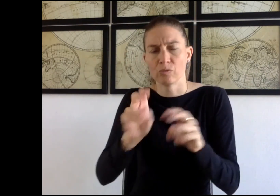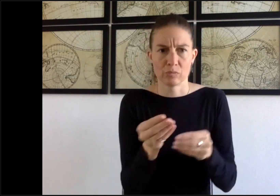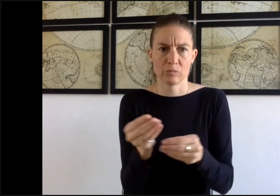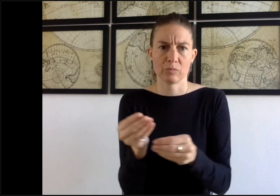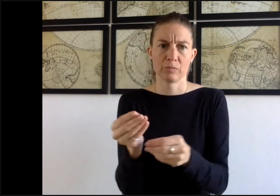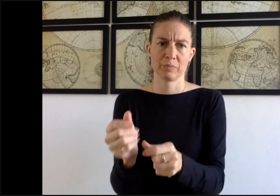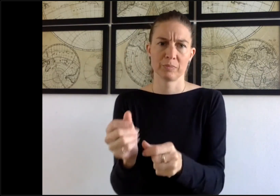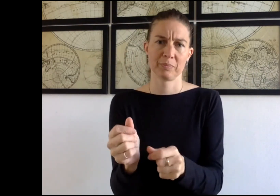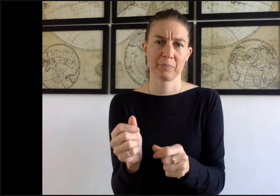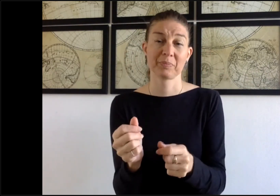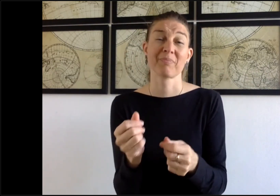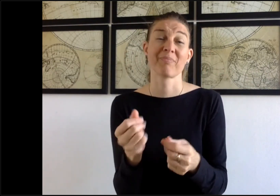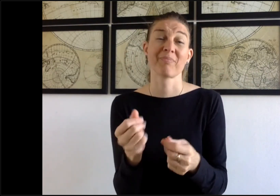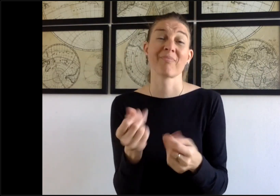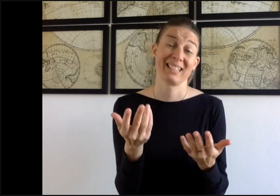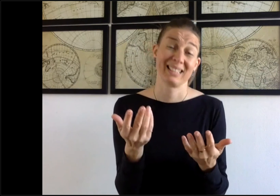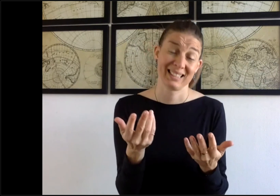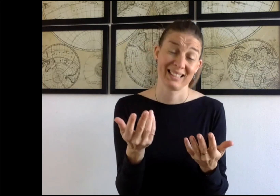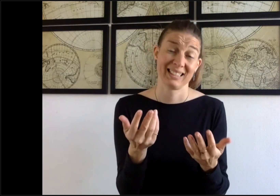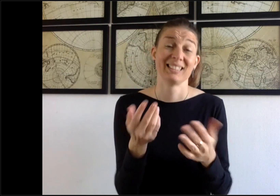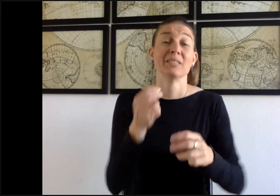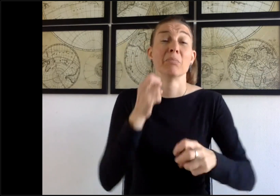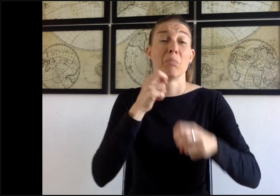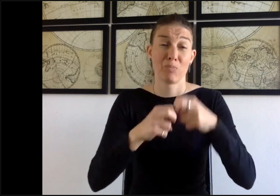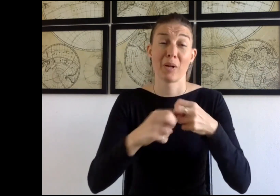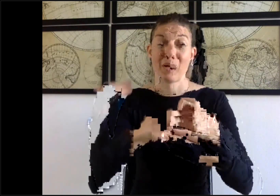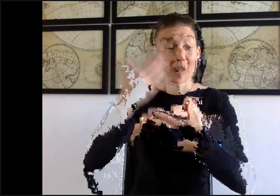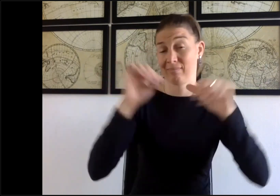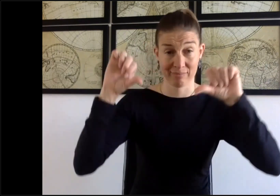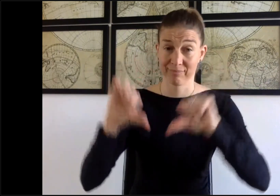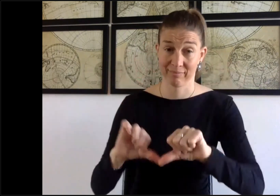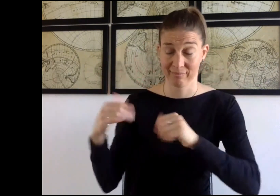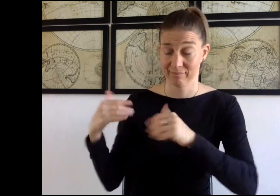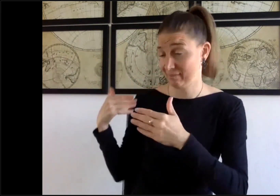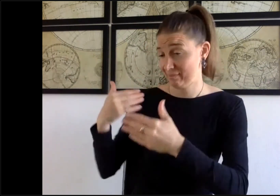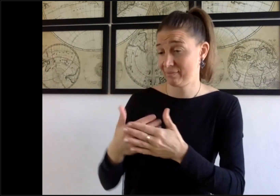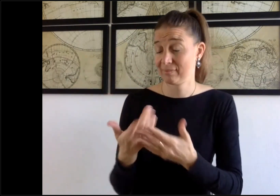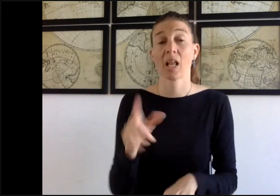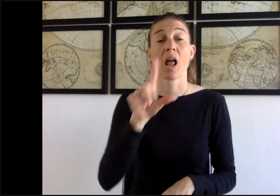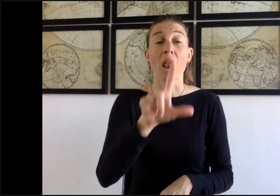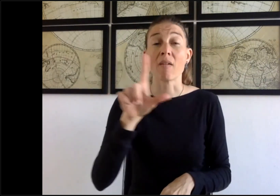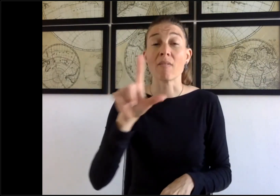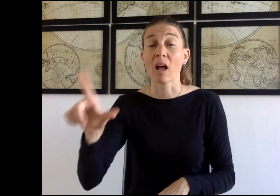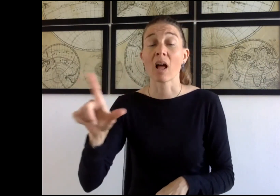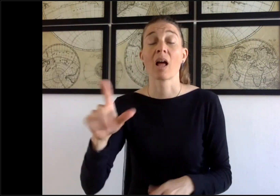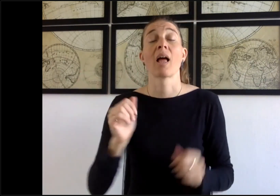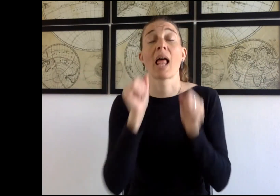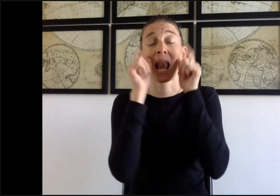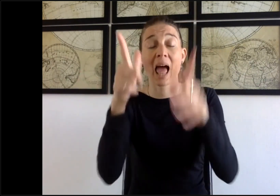of participation in lifelong learning, and particularly the gaps that exist between high-skilled and low-skilled people in terms